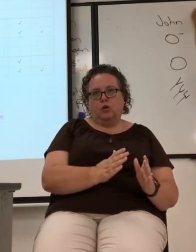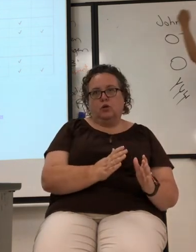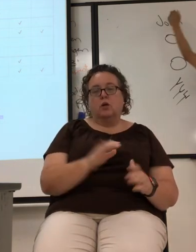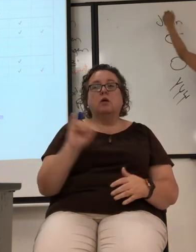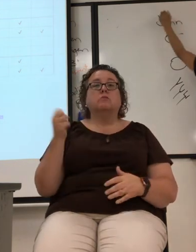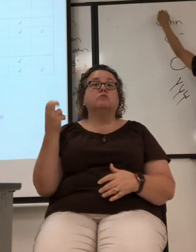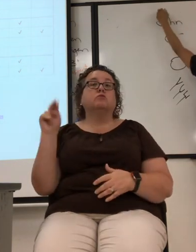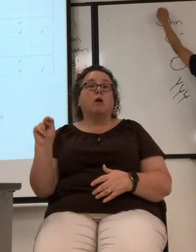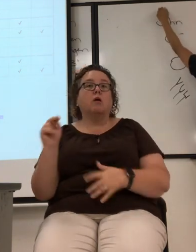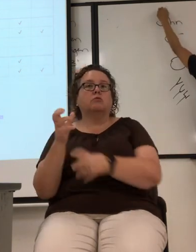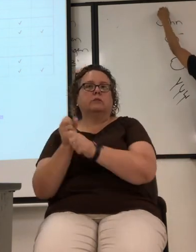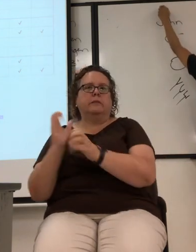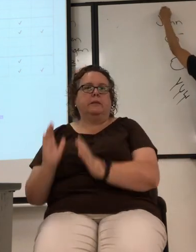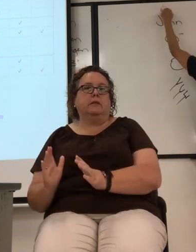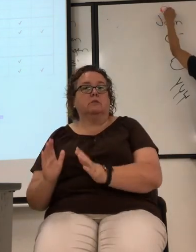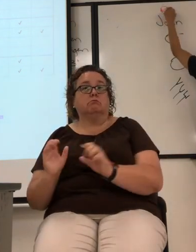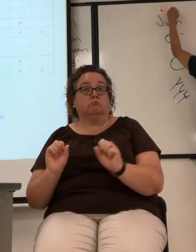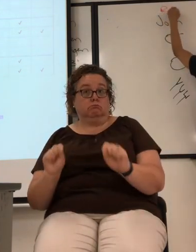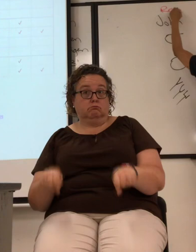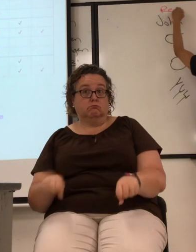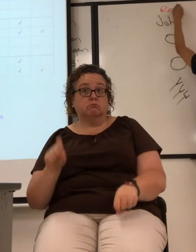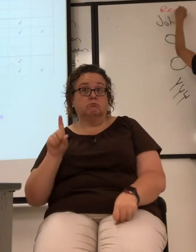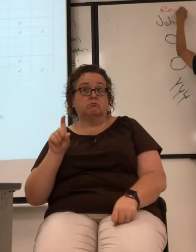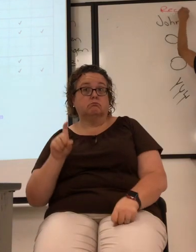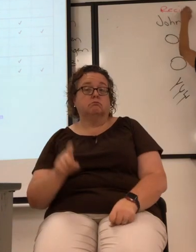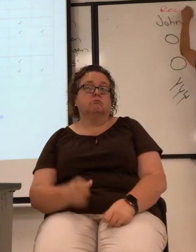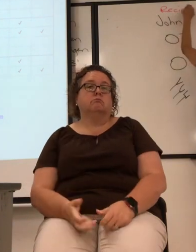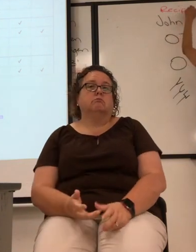and John the recipient.